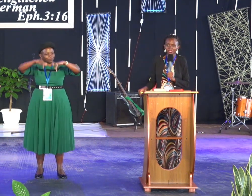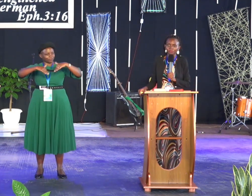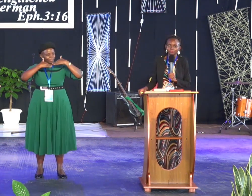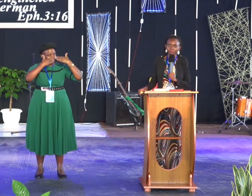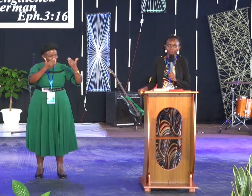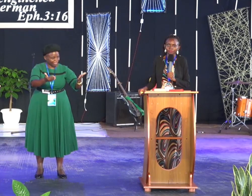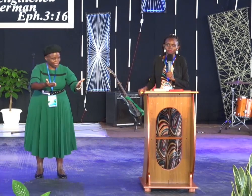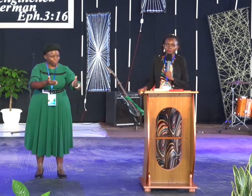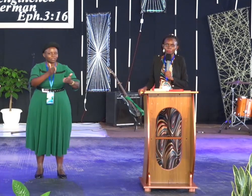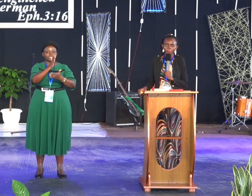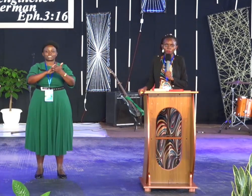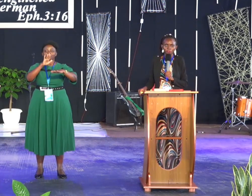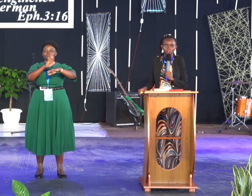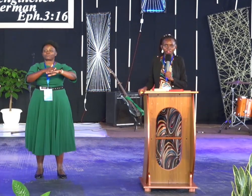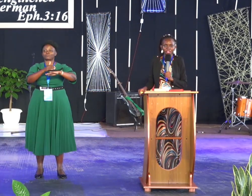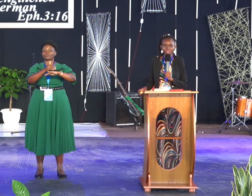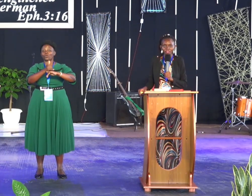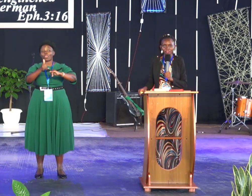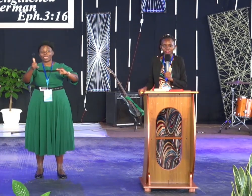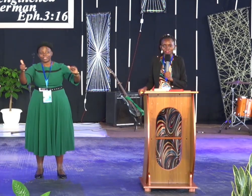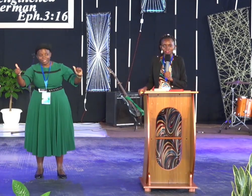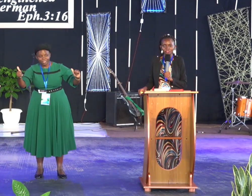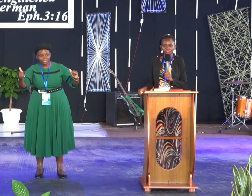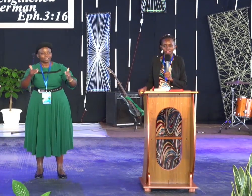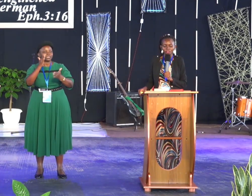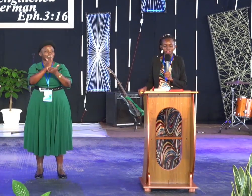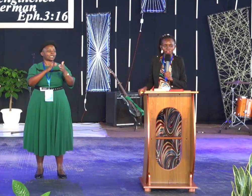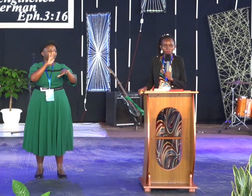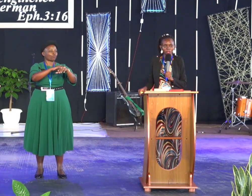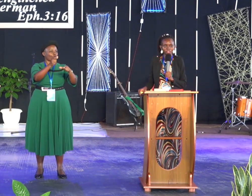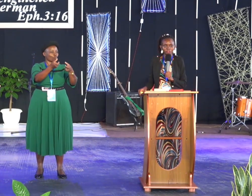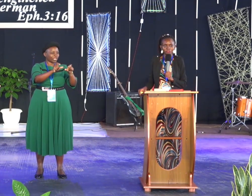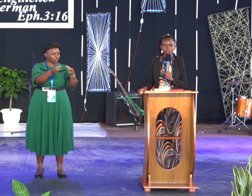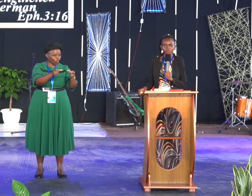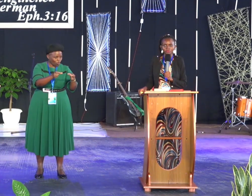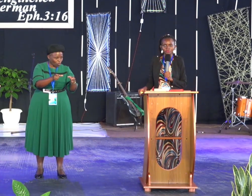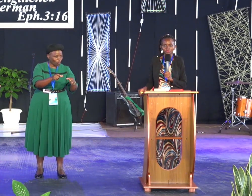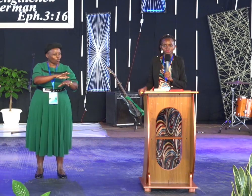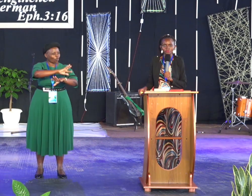conference, online, people over online, radio, those on the radio,